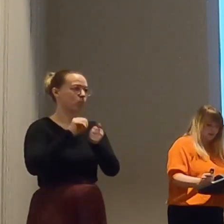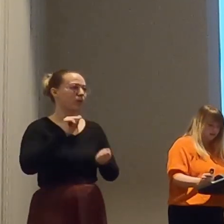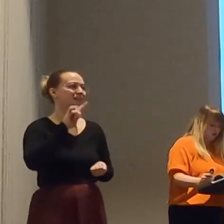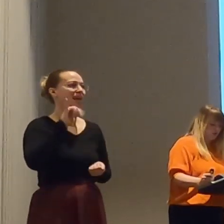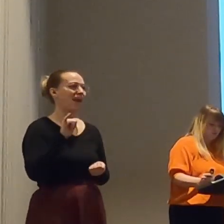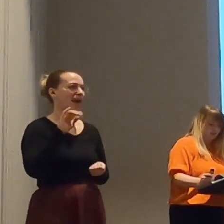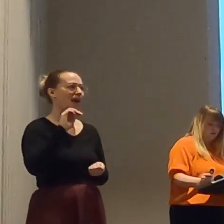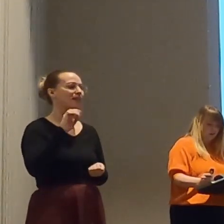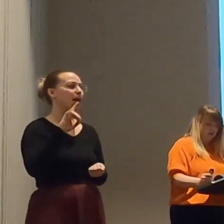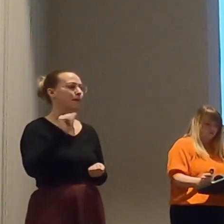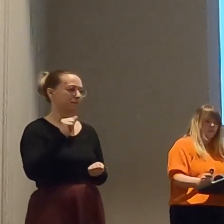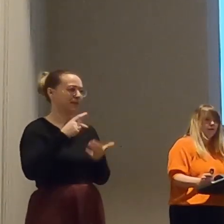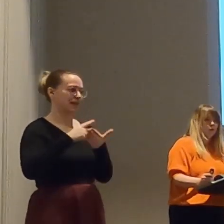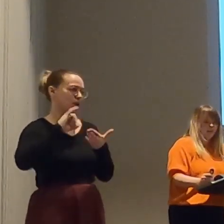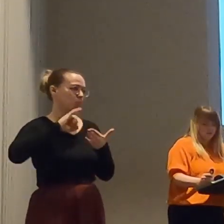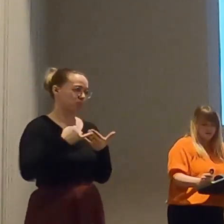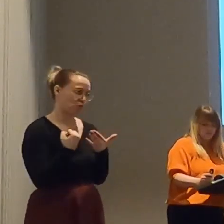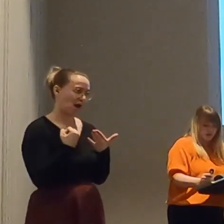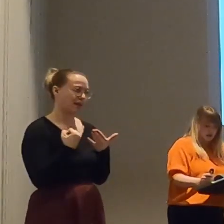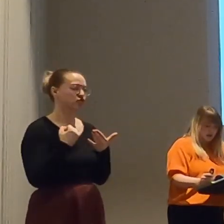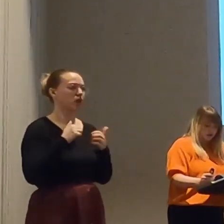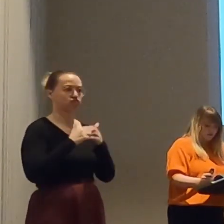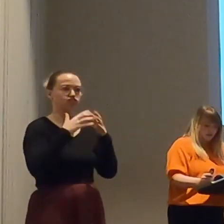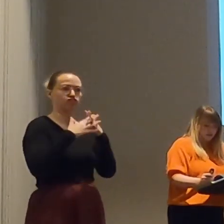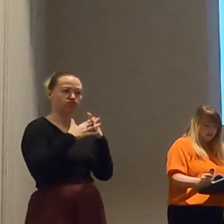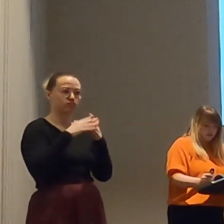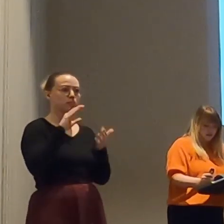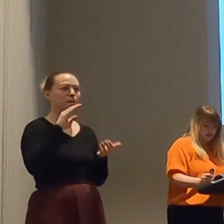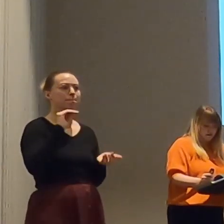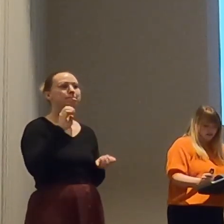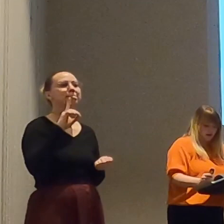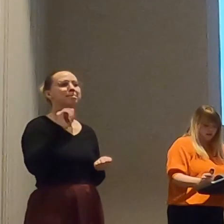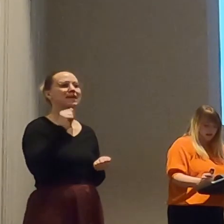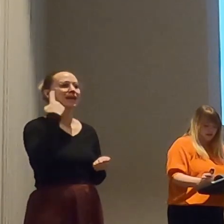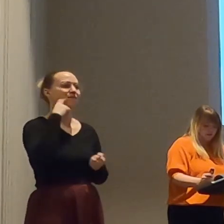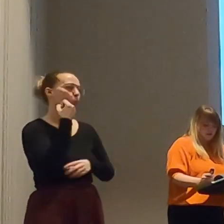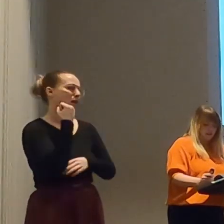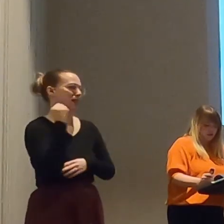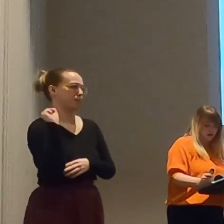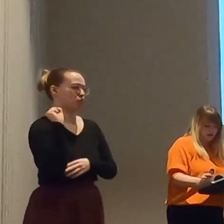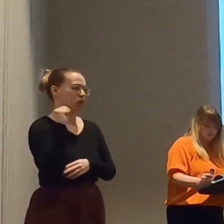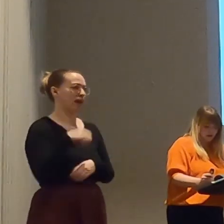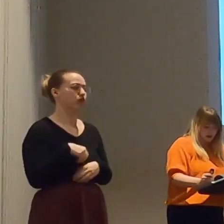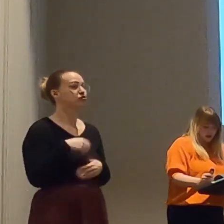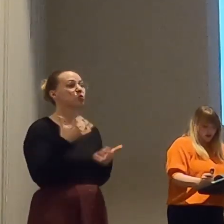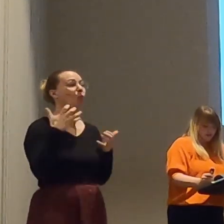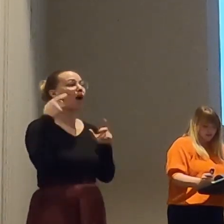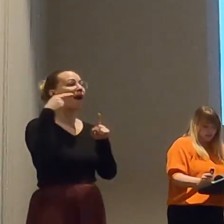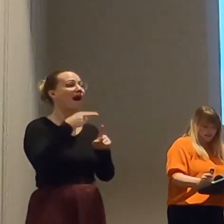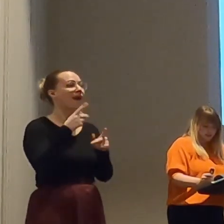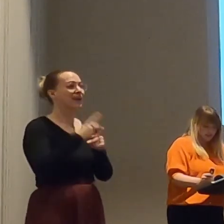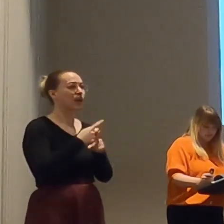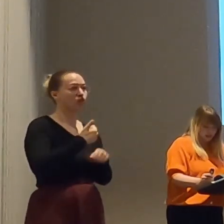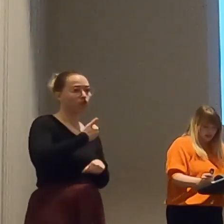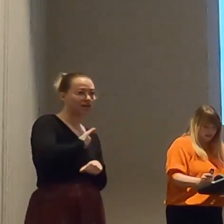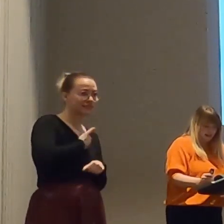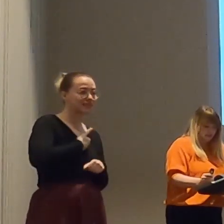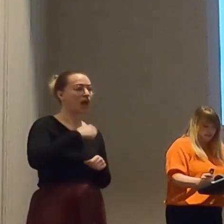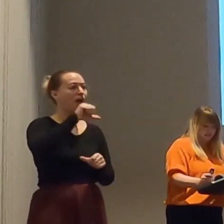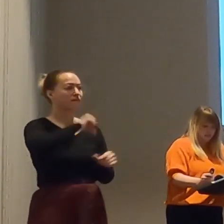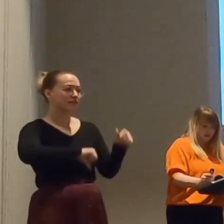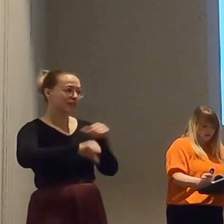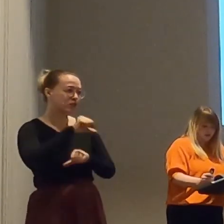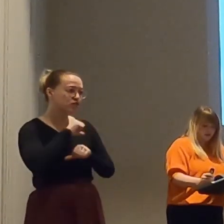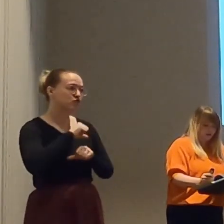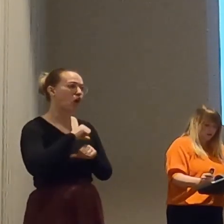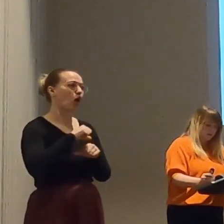which creates and cultivates media for liberation. Their vision is to care for ourselves, each other species, and the planet, and